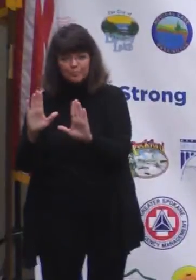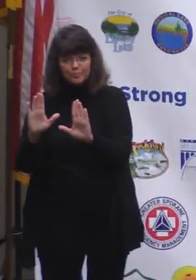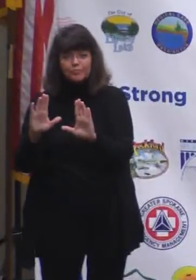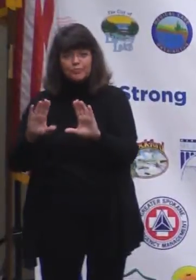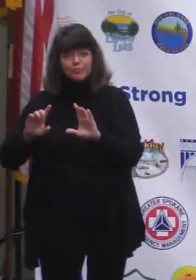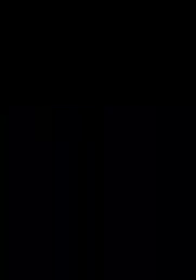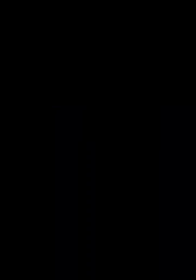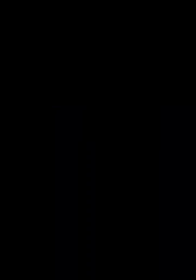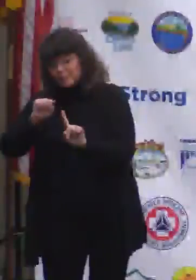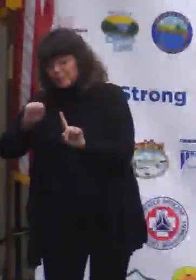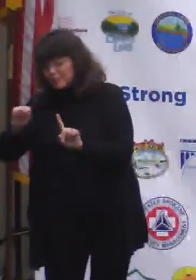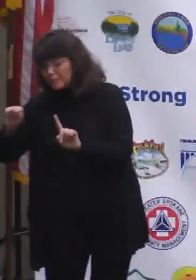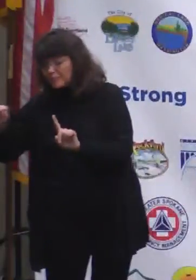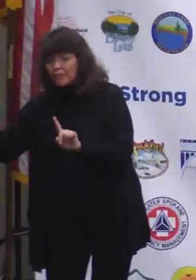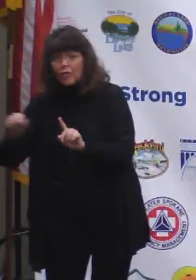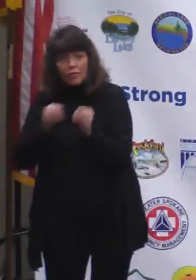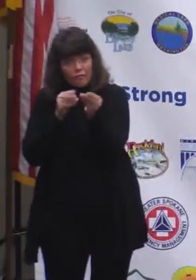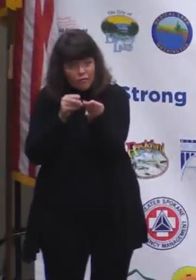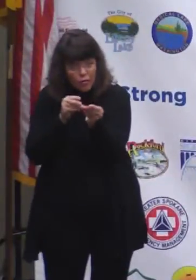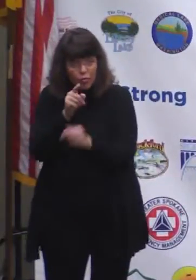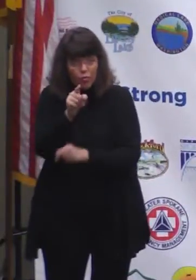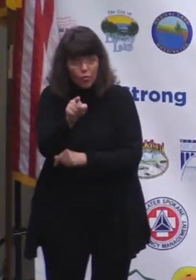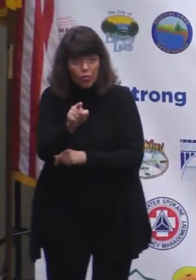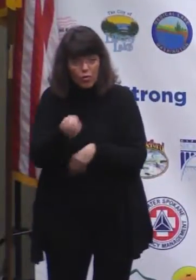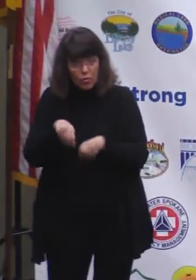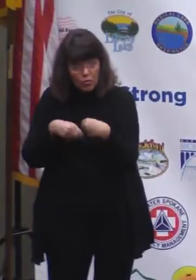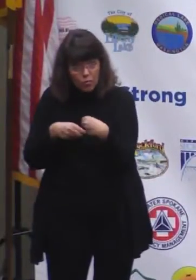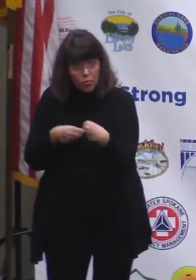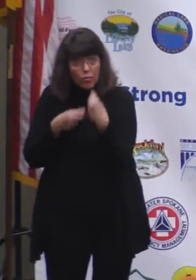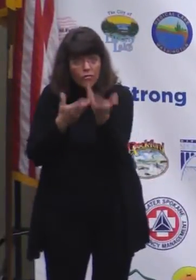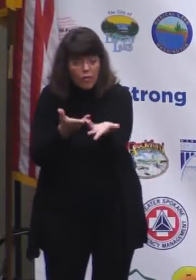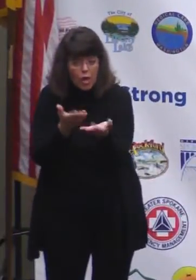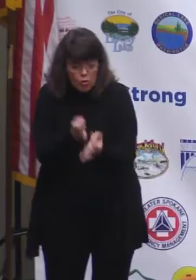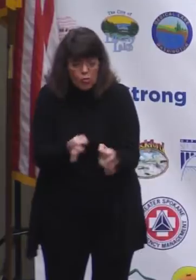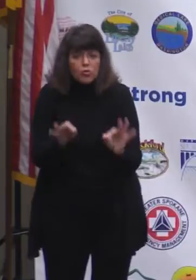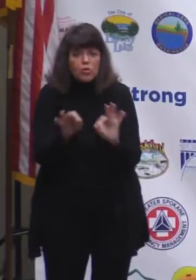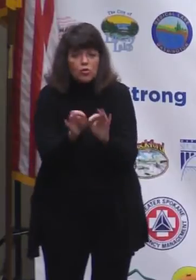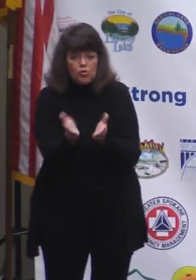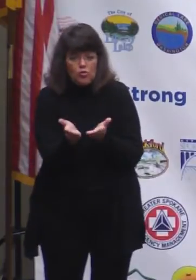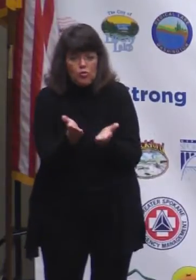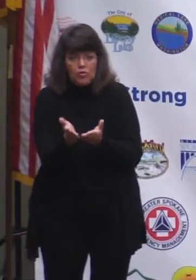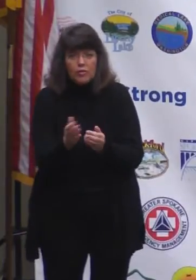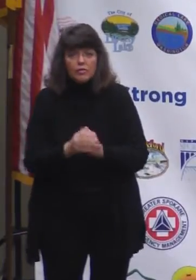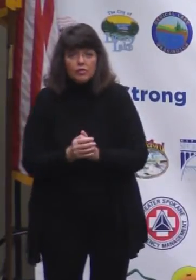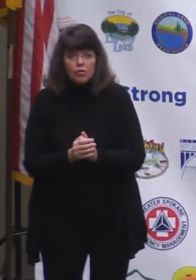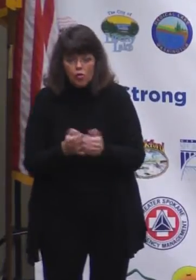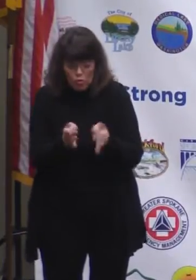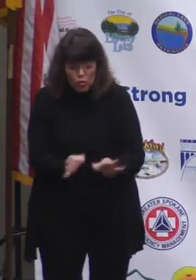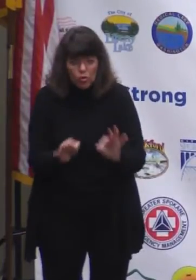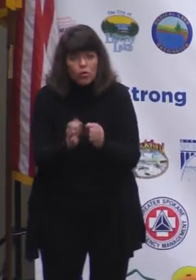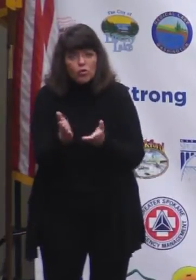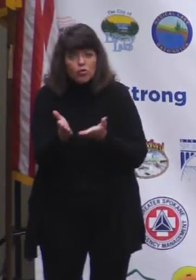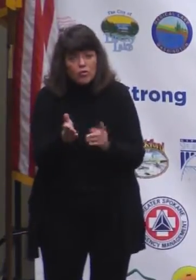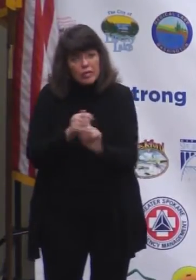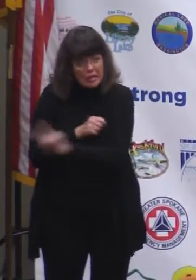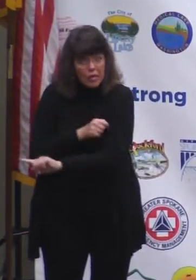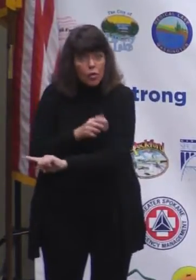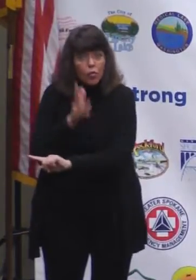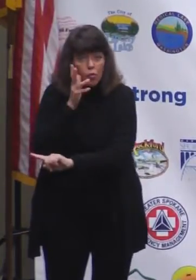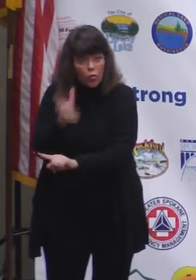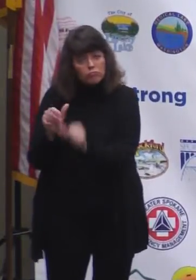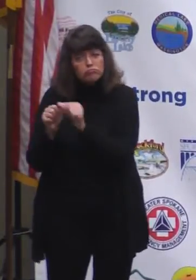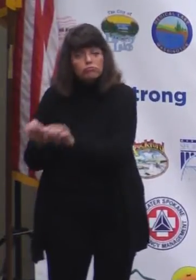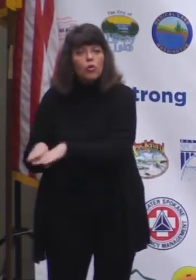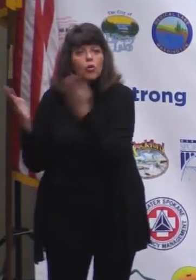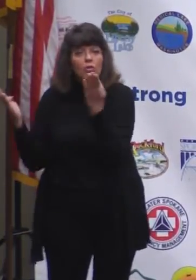Provides you critical daily services, it will remain open. There's also a full list available of businesses that are open. You can